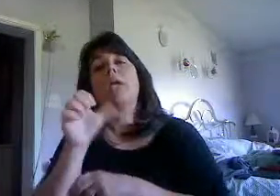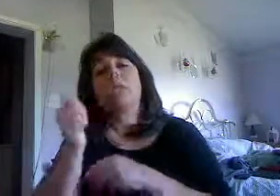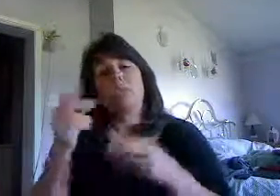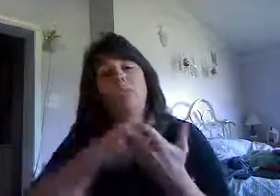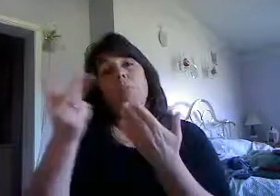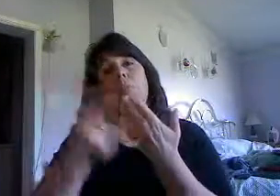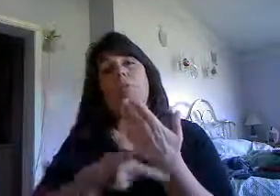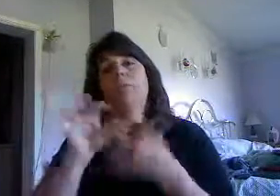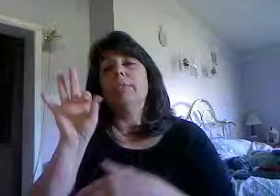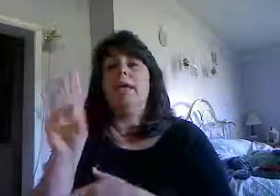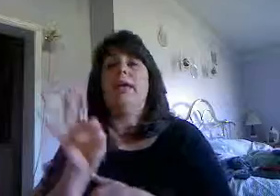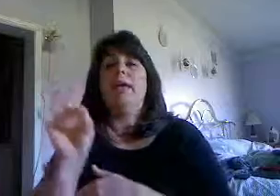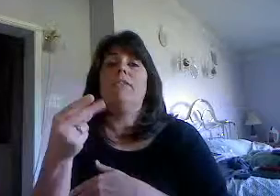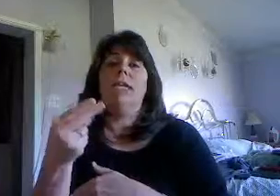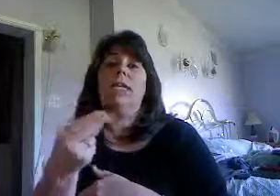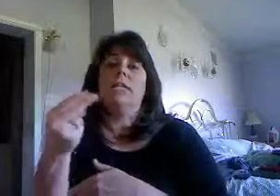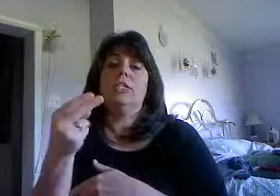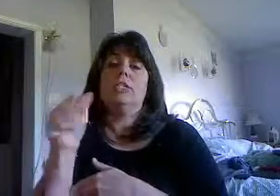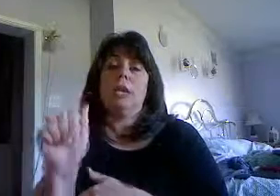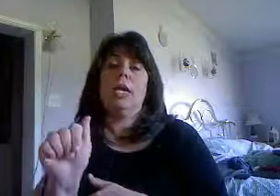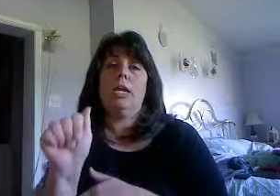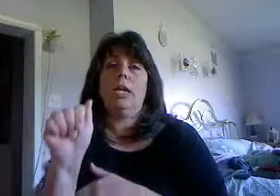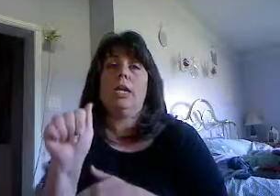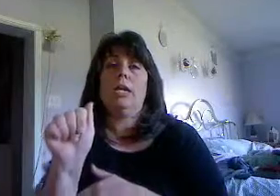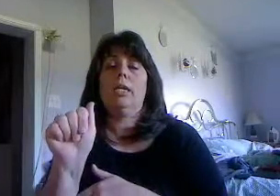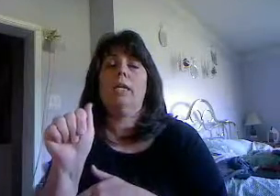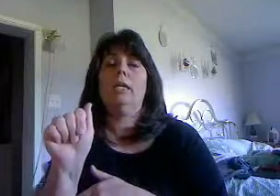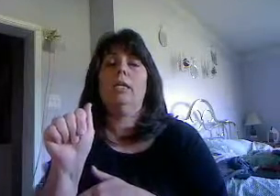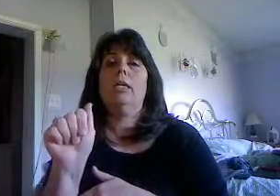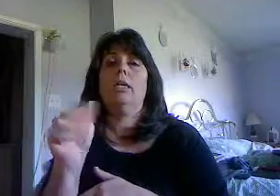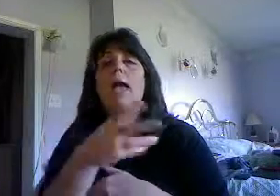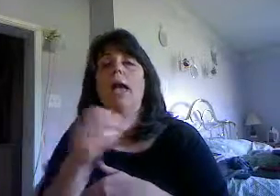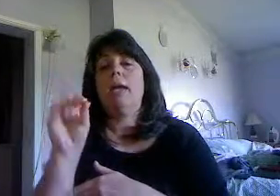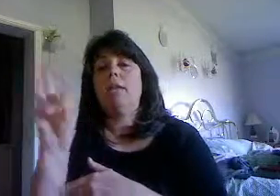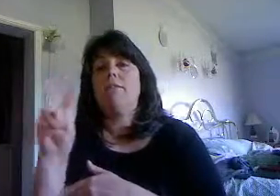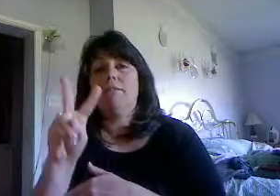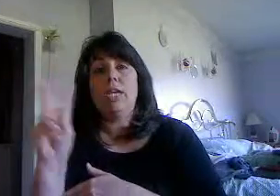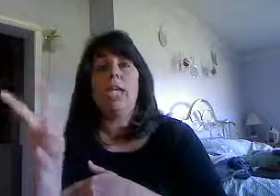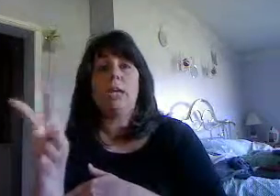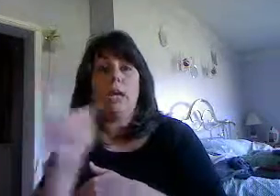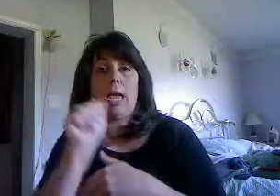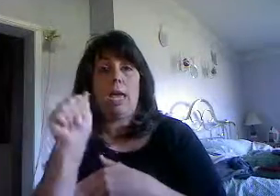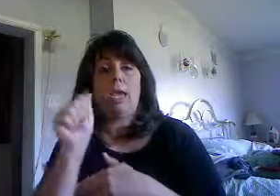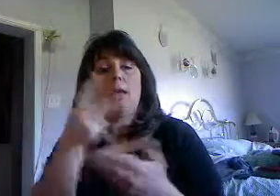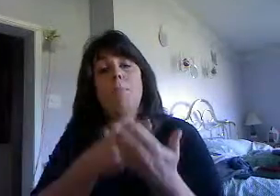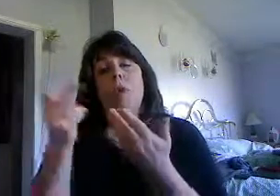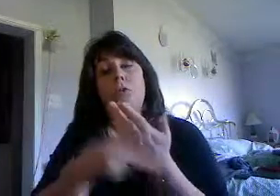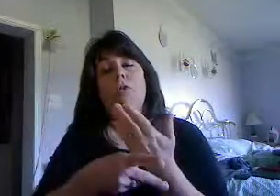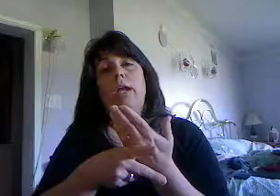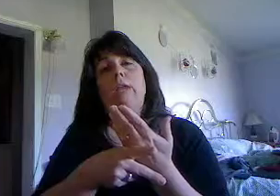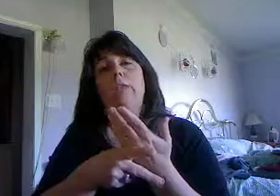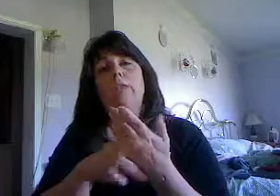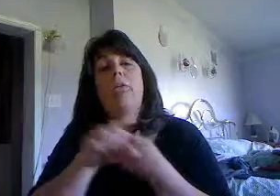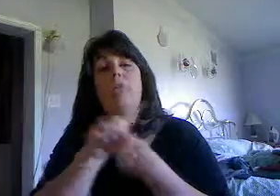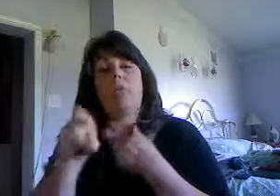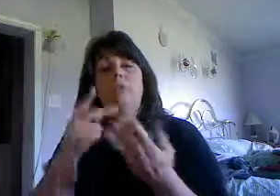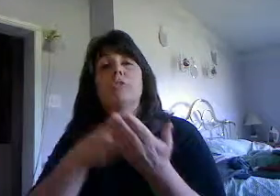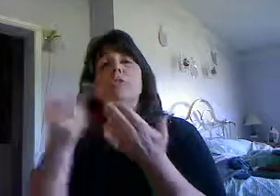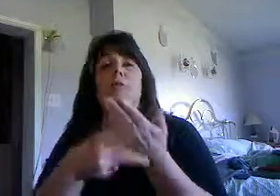and VA, Veterans Administration programs. These two programs guaranteed